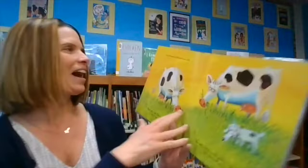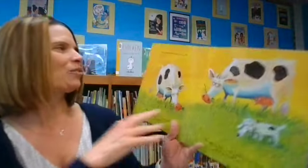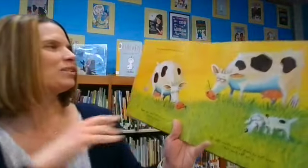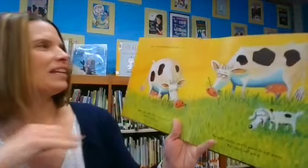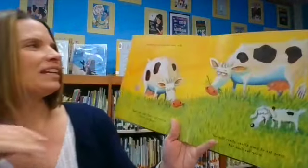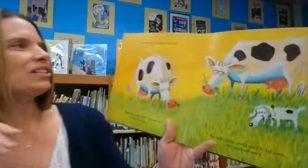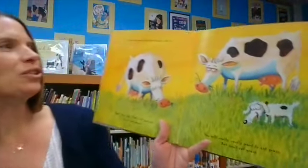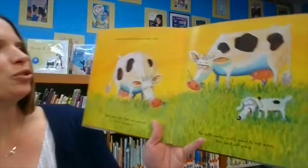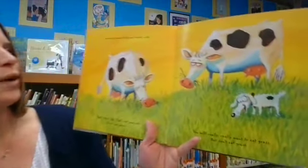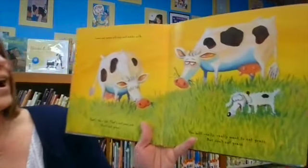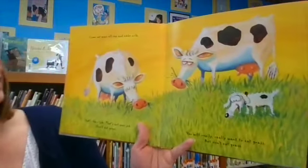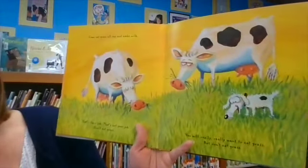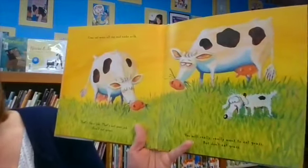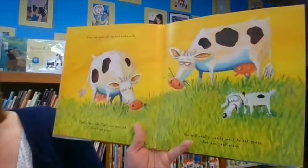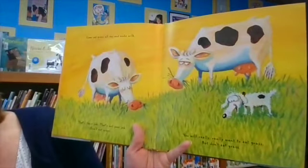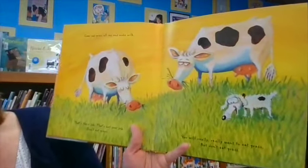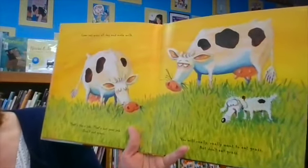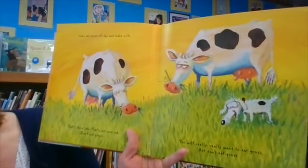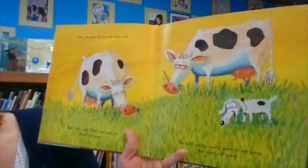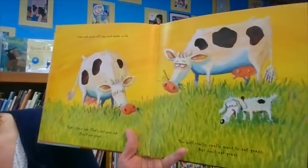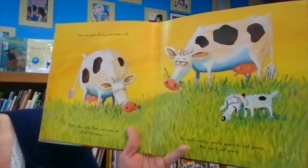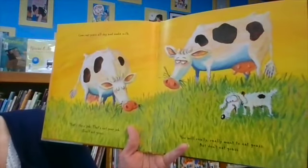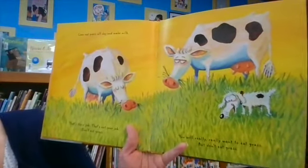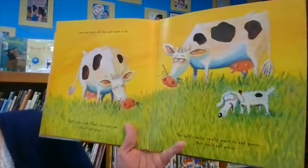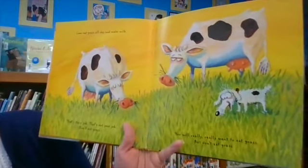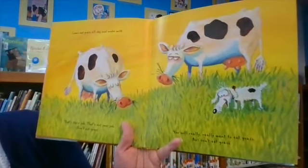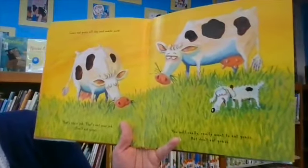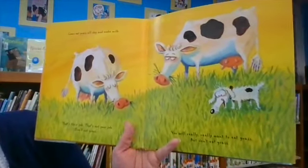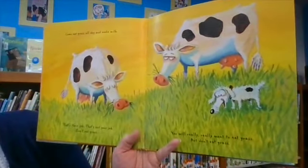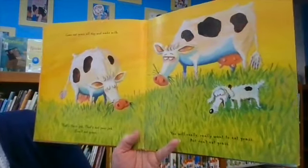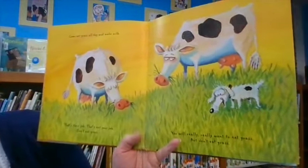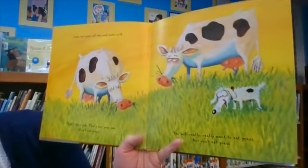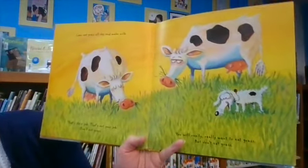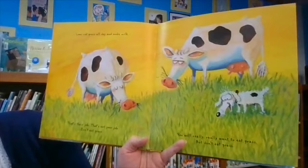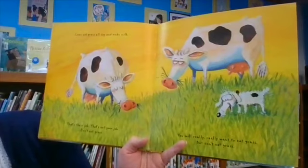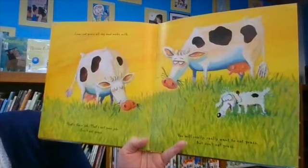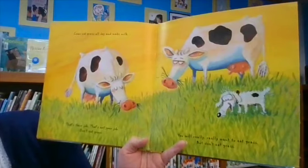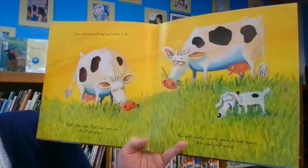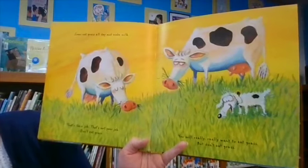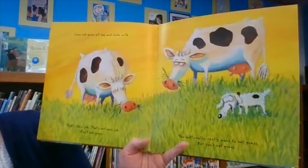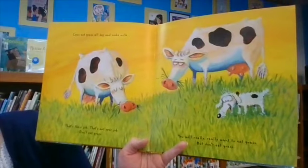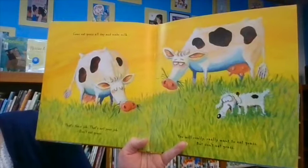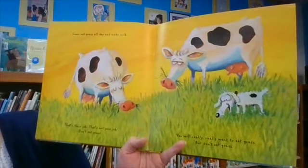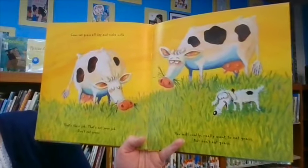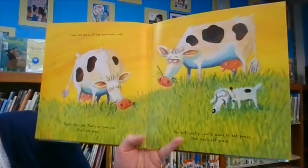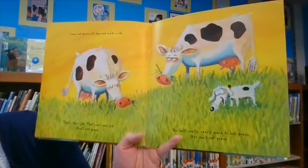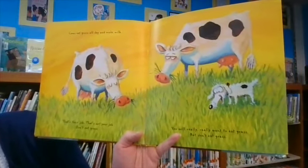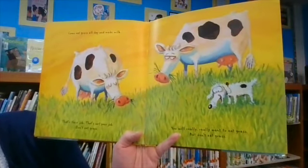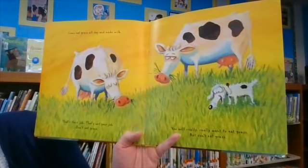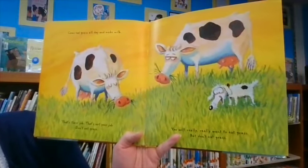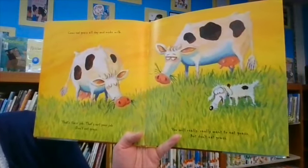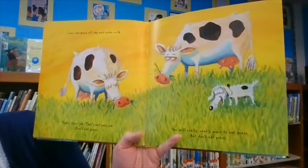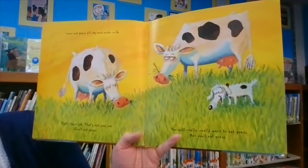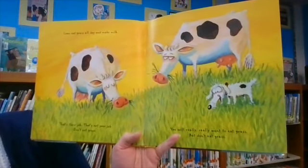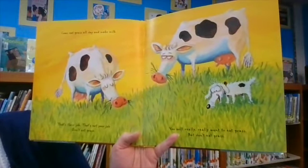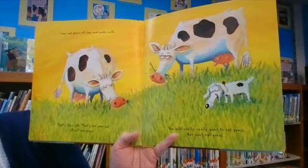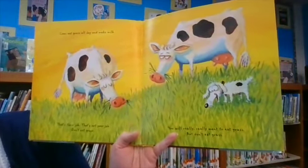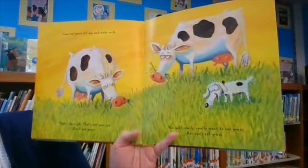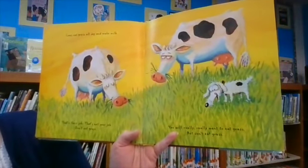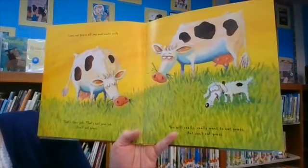Cows eat grass all day and make milk. That's their job. That's not your job. Don't eat